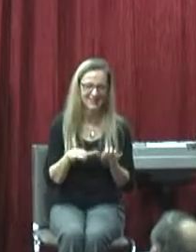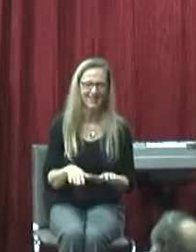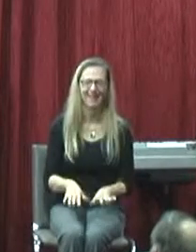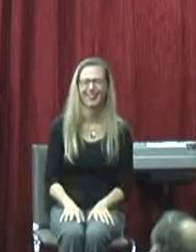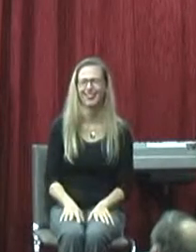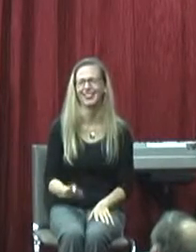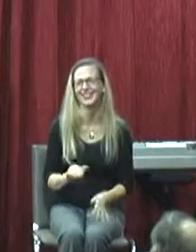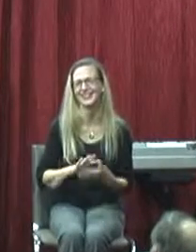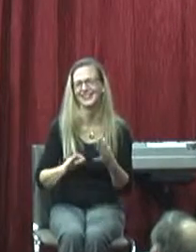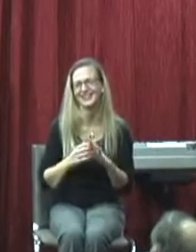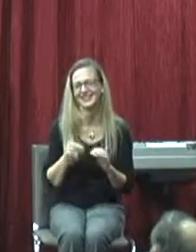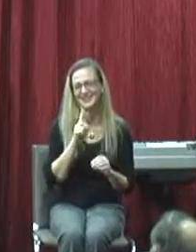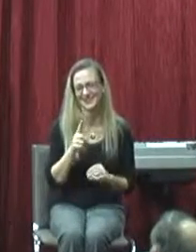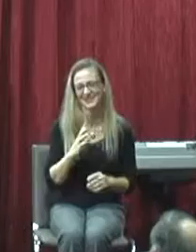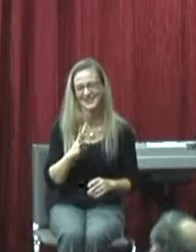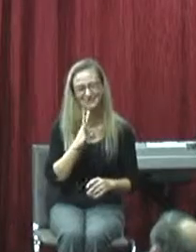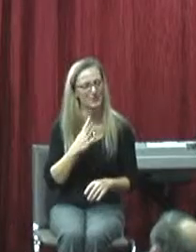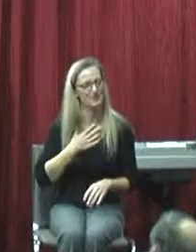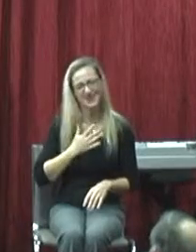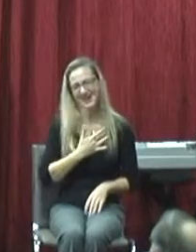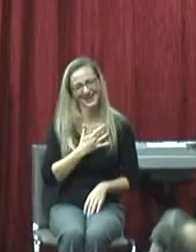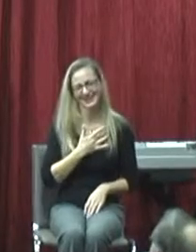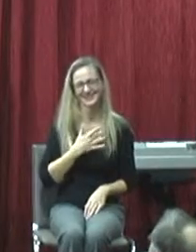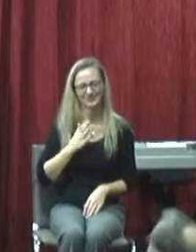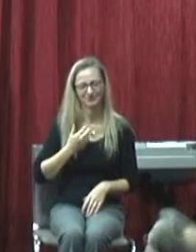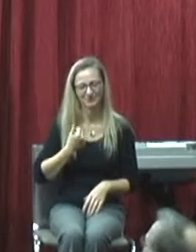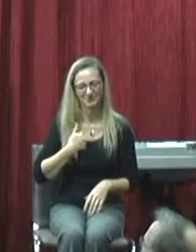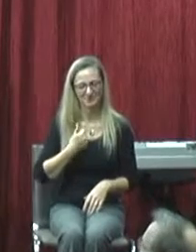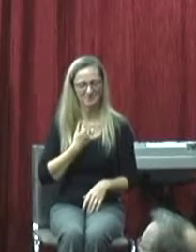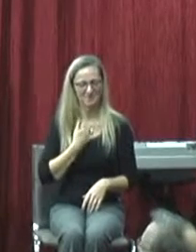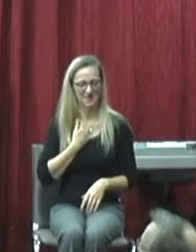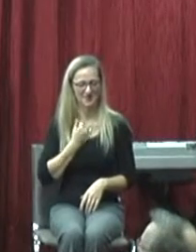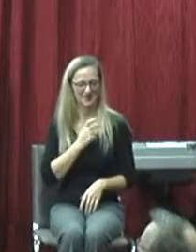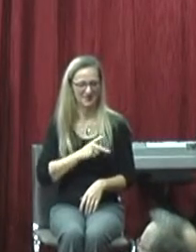So that story really spoke to my heart.